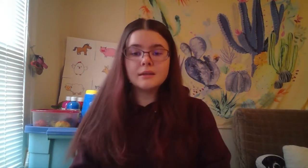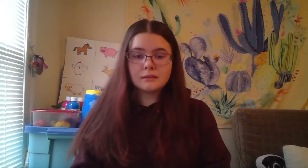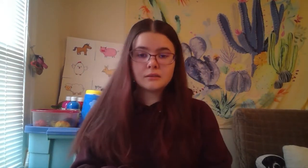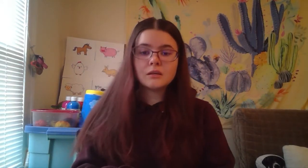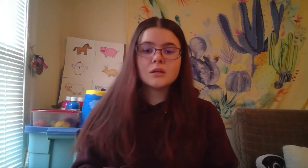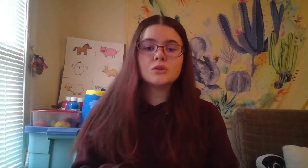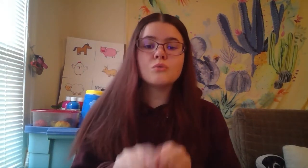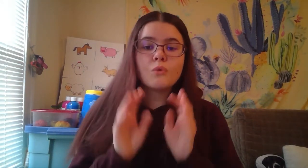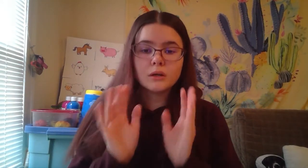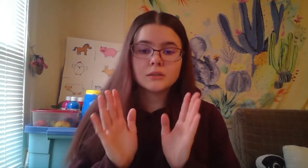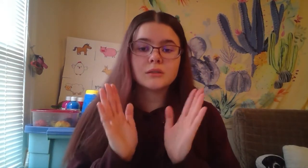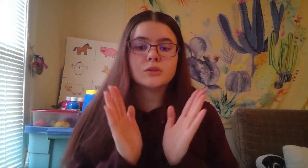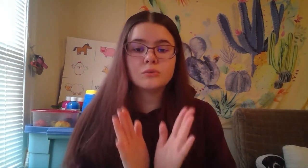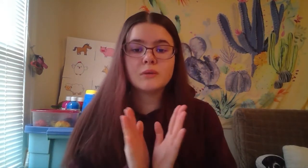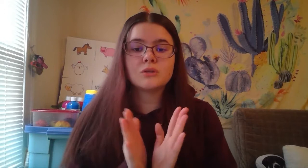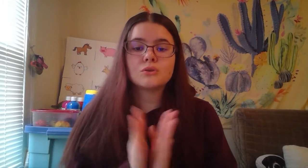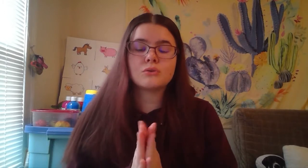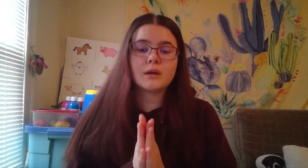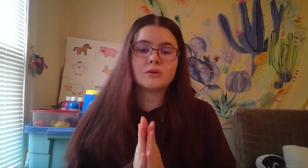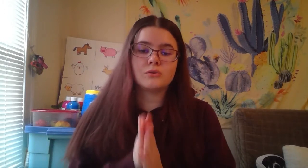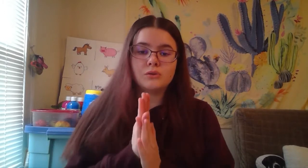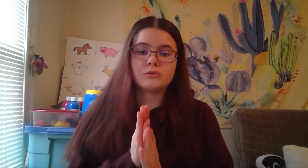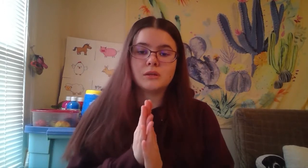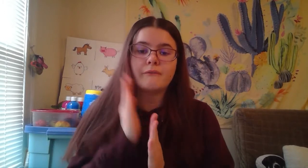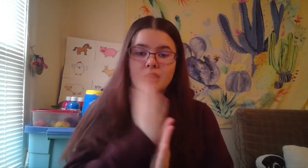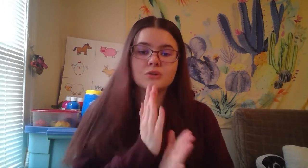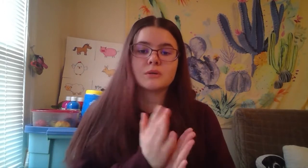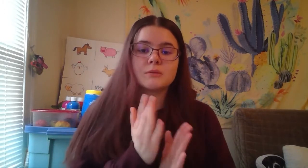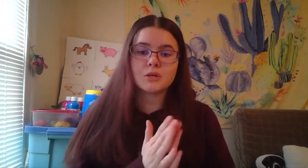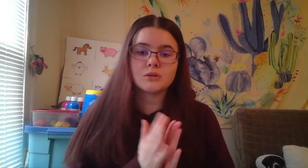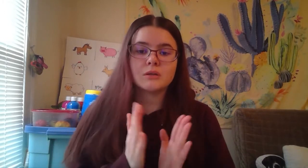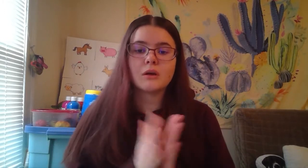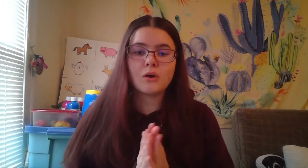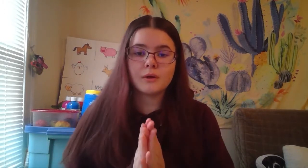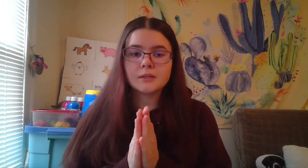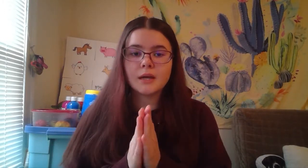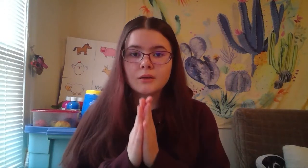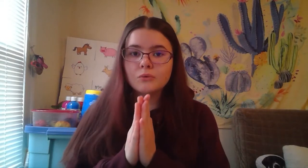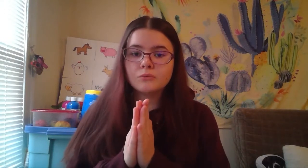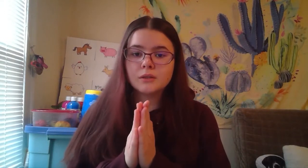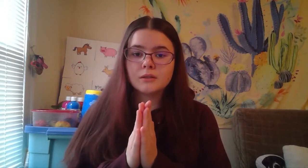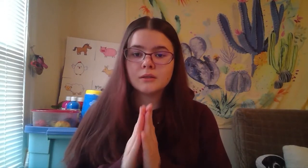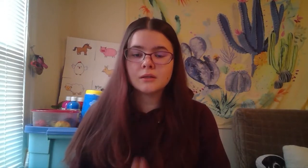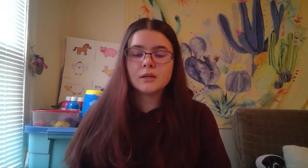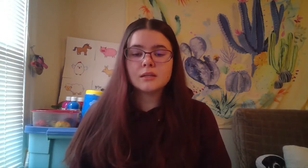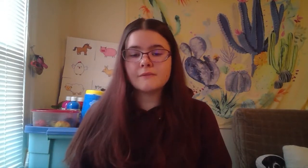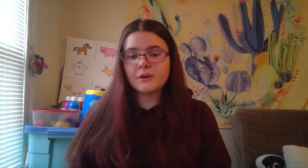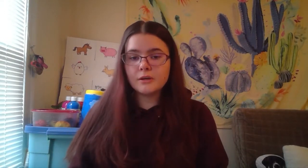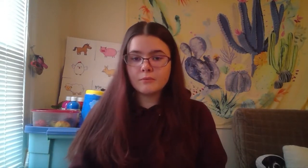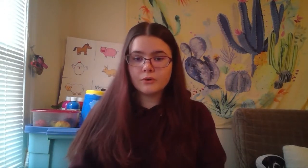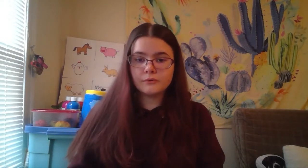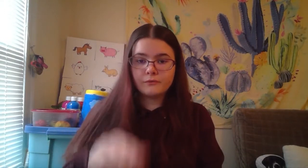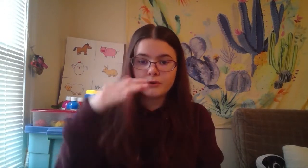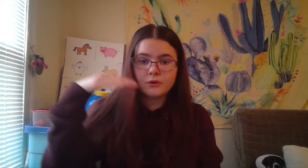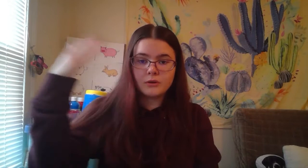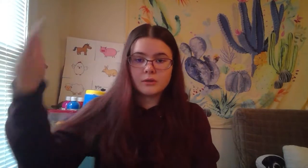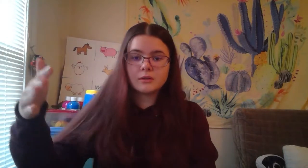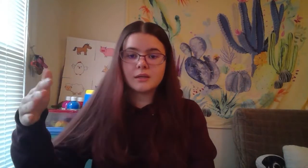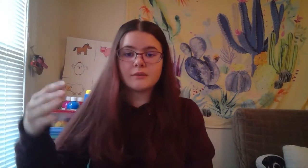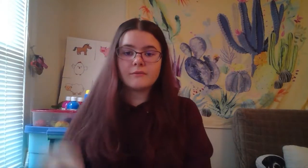is you want to make sure that you're using facial expressions always. Not only is it very important to give